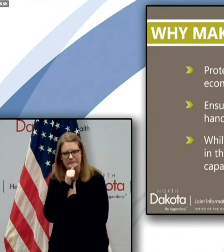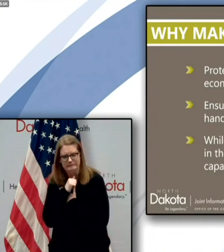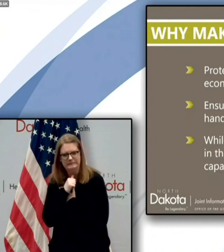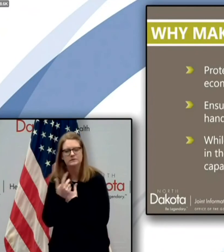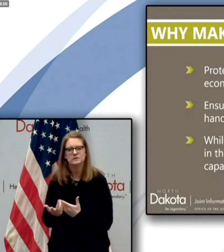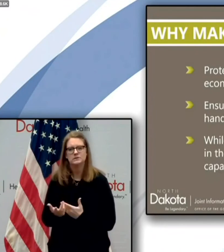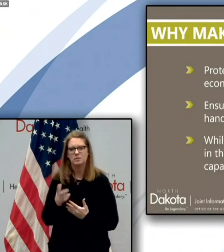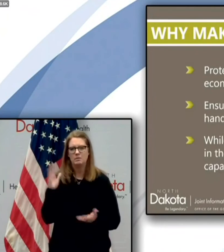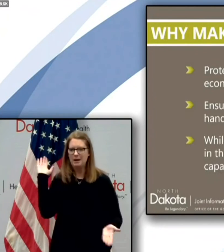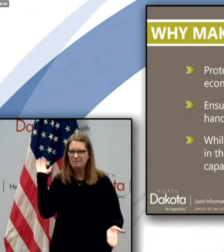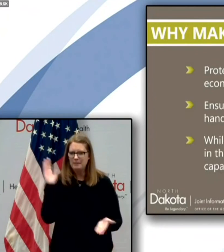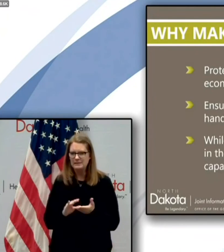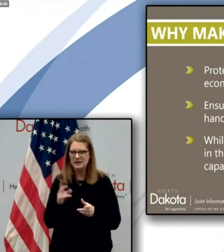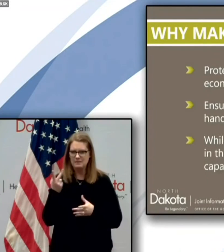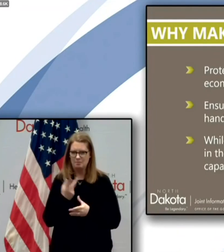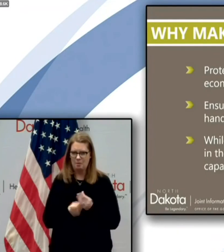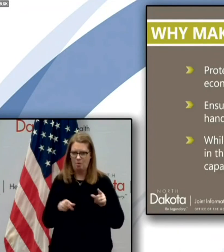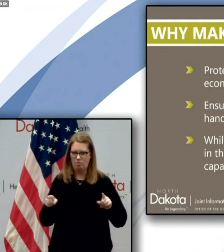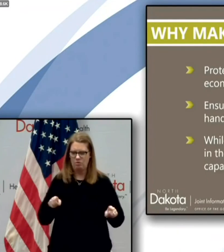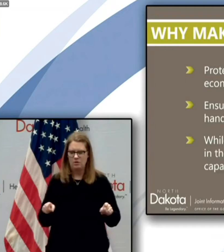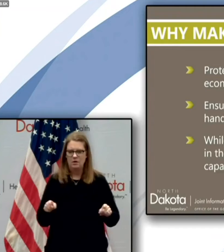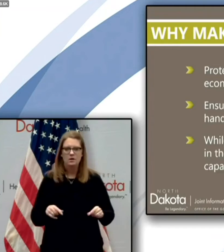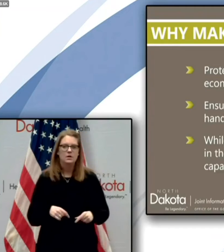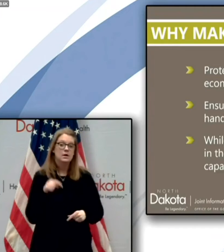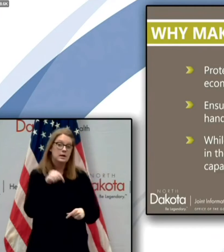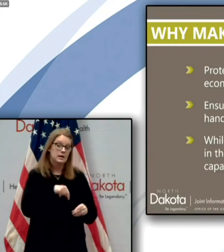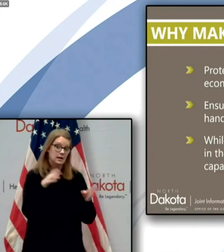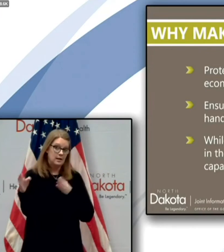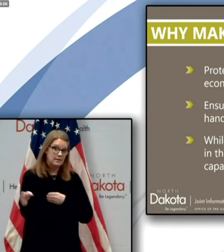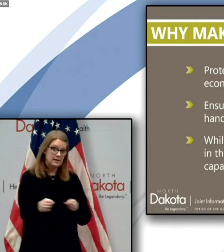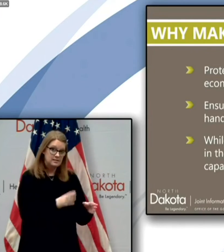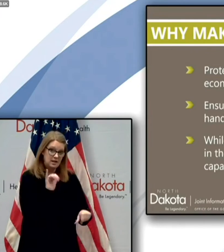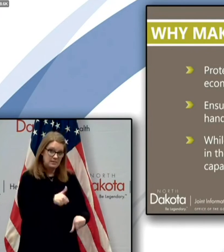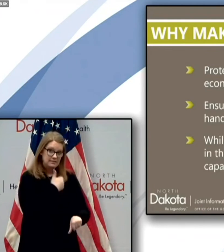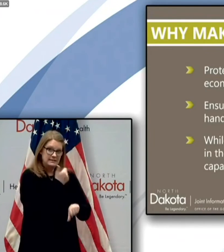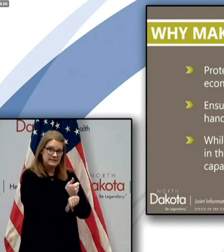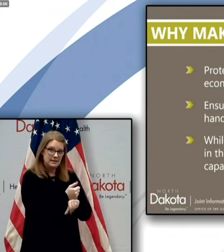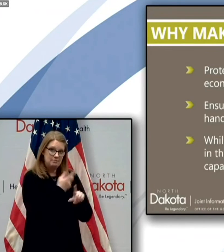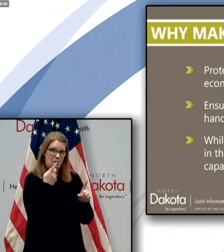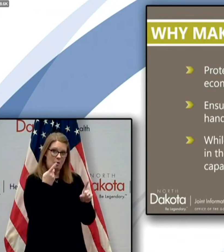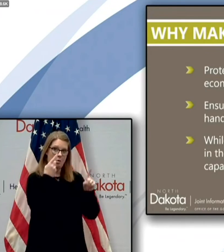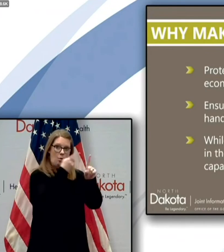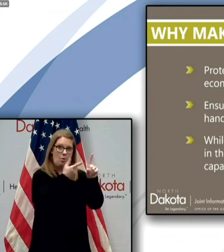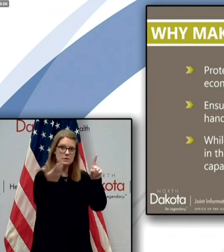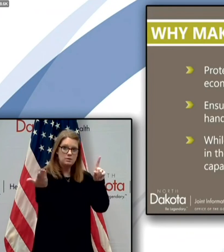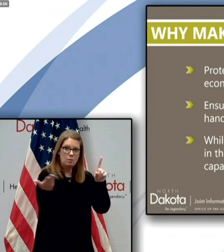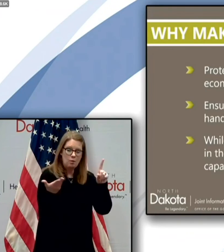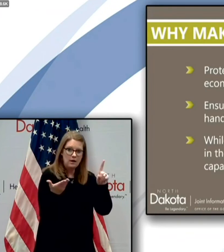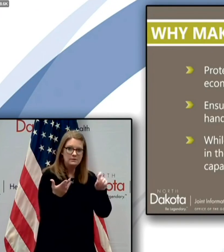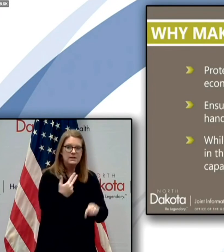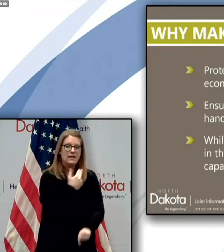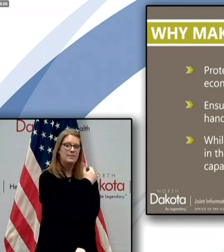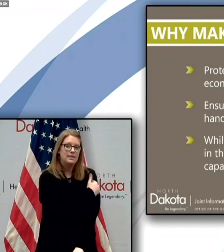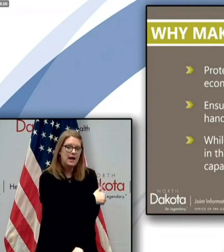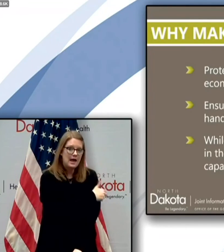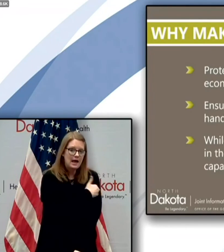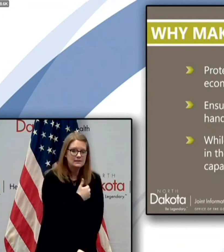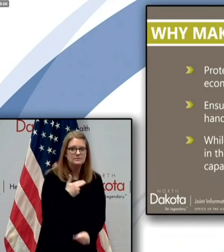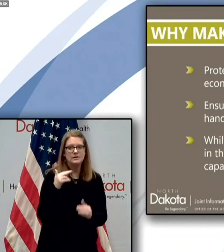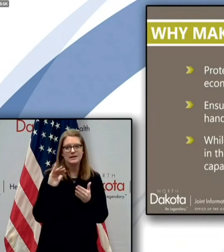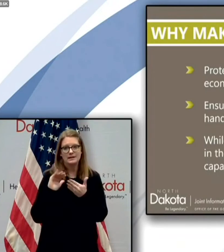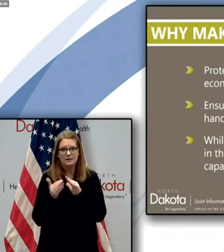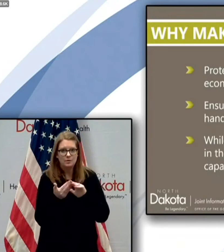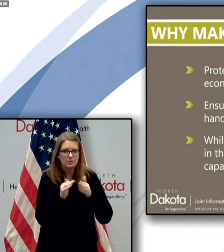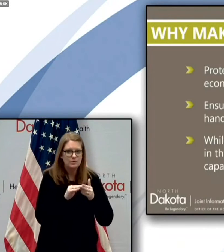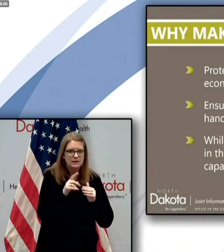we put together this plan, the overarching goal is to ensure that our hospitals and communities will